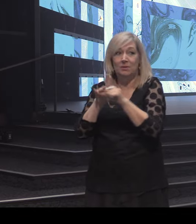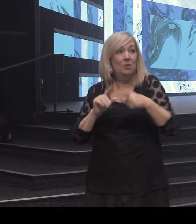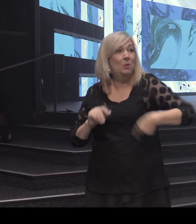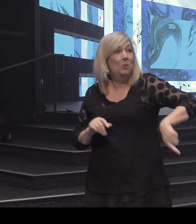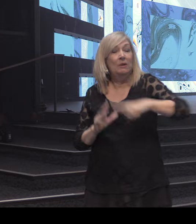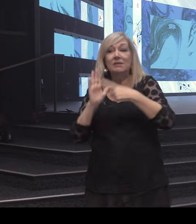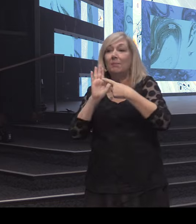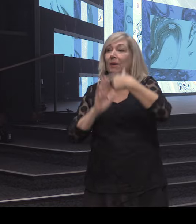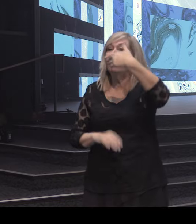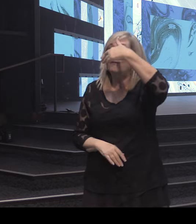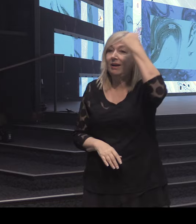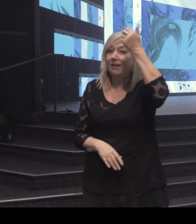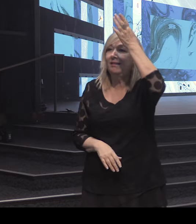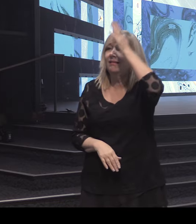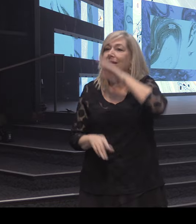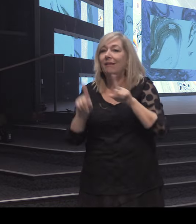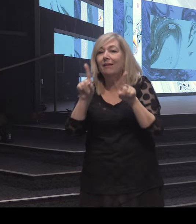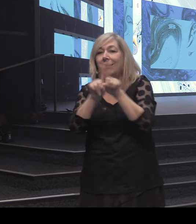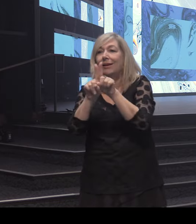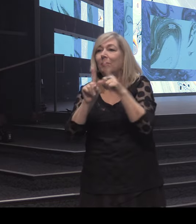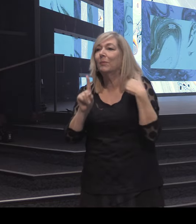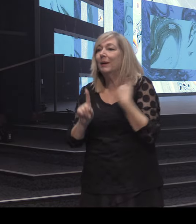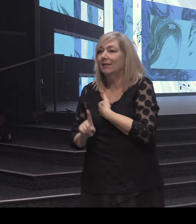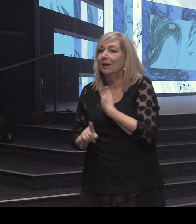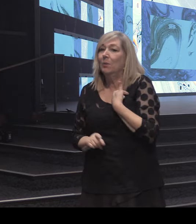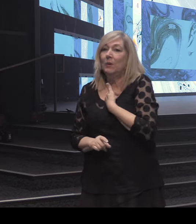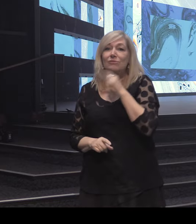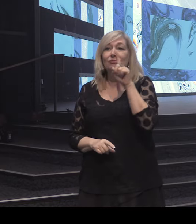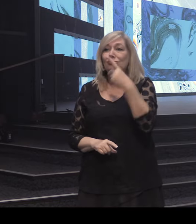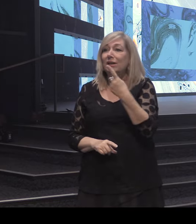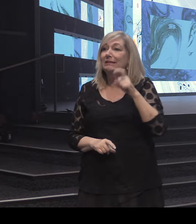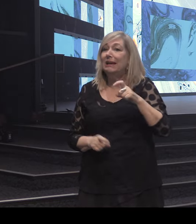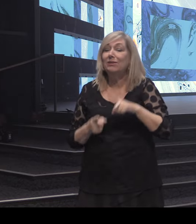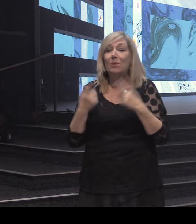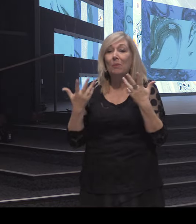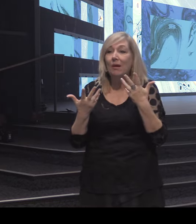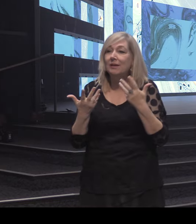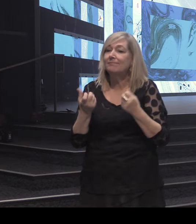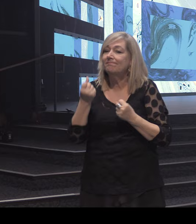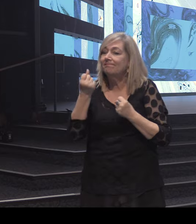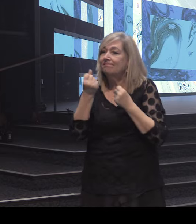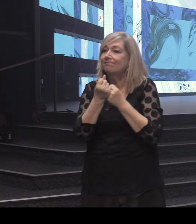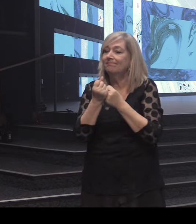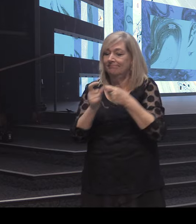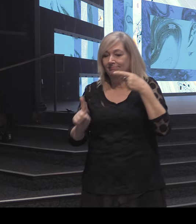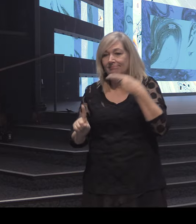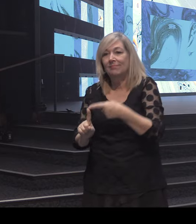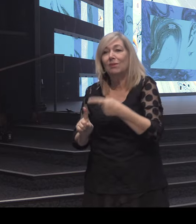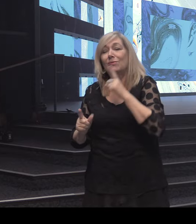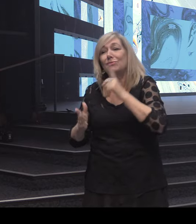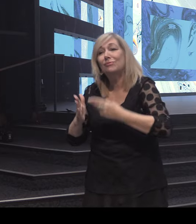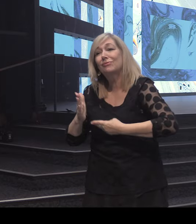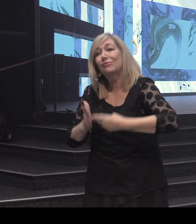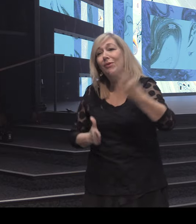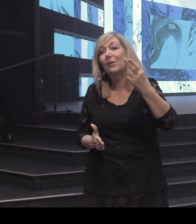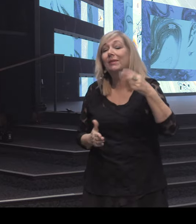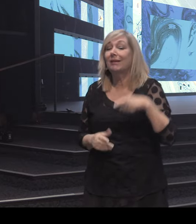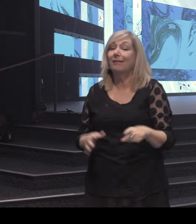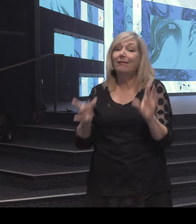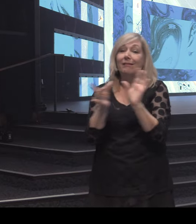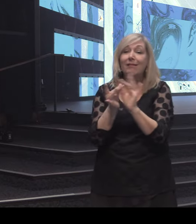us, I will not forget, I will stand for truth. And he comes up against the giant, he proclaims this